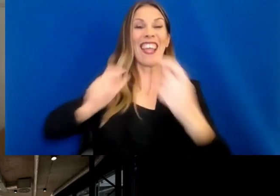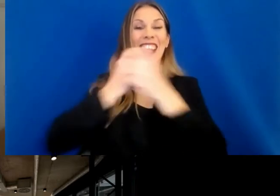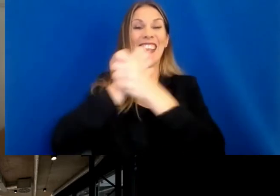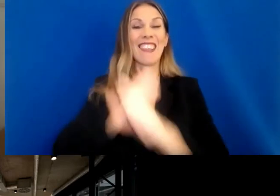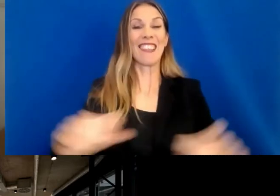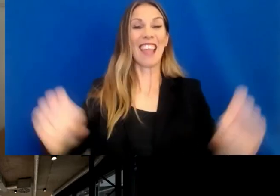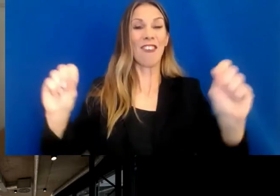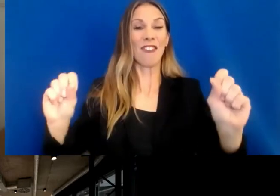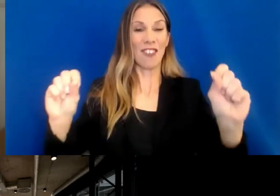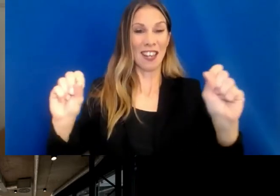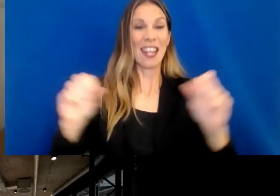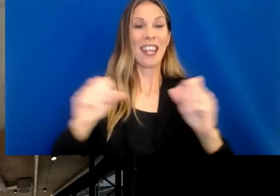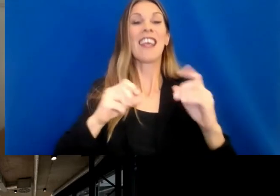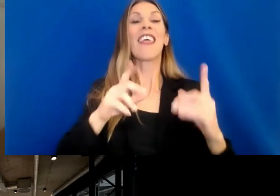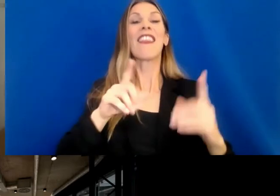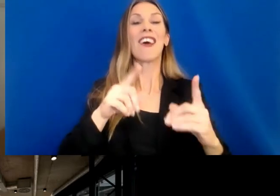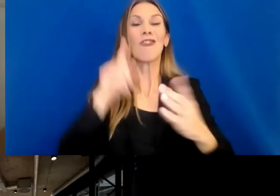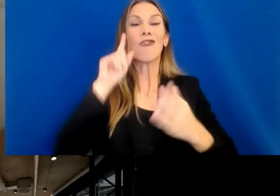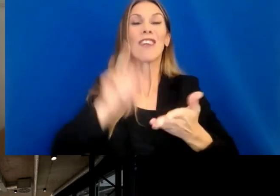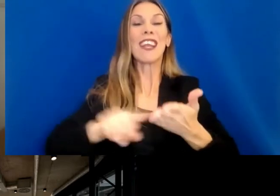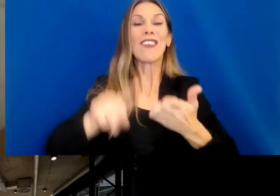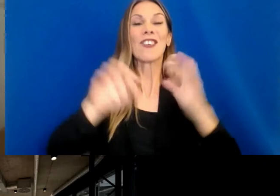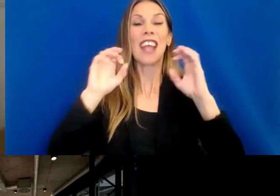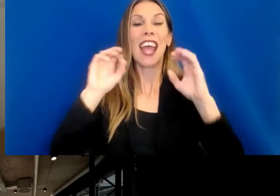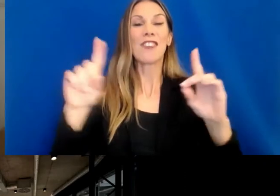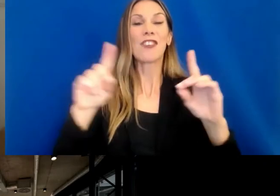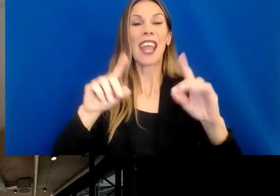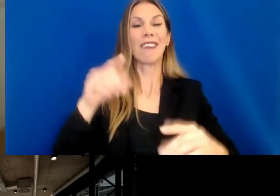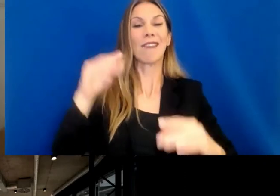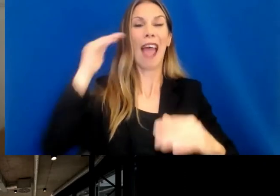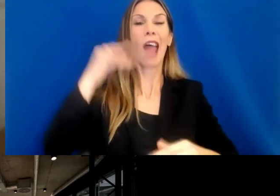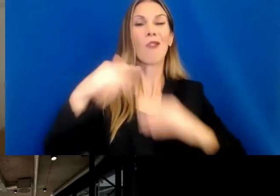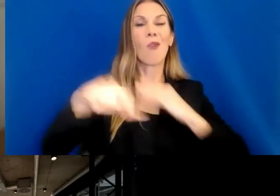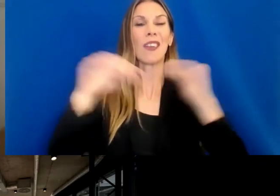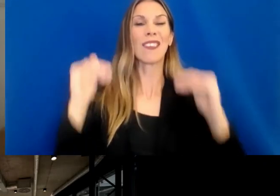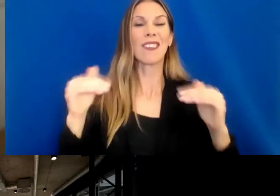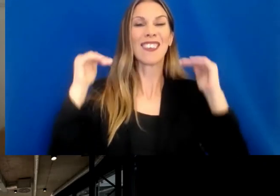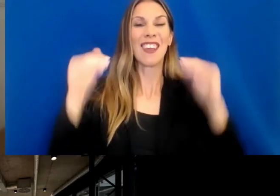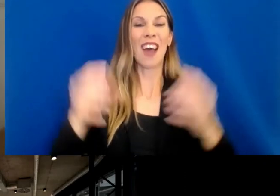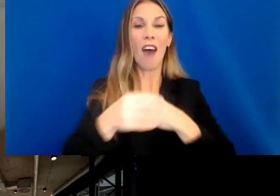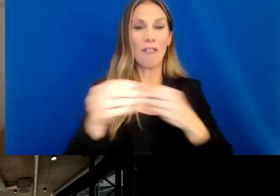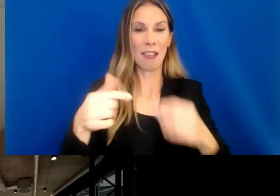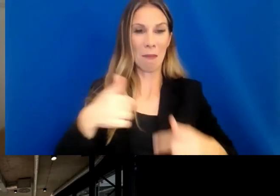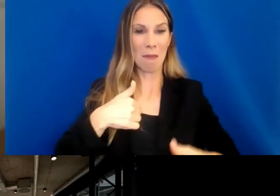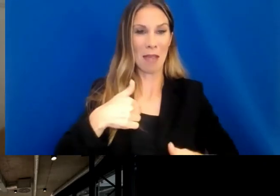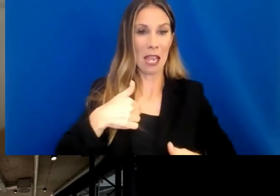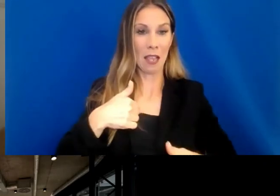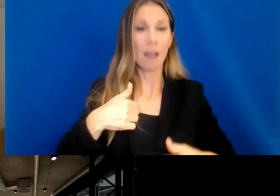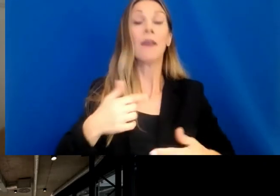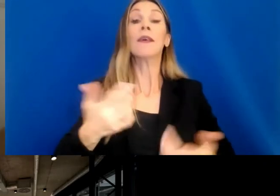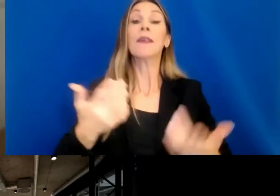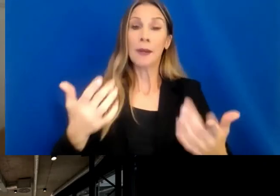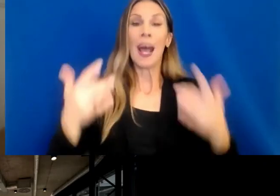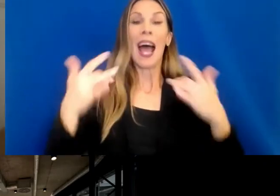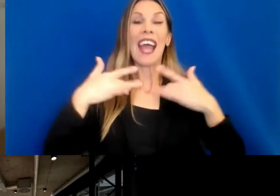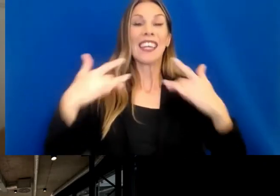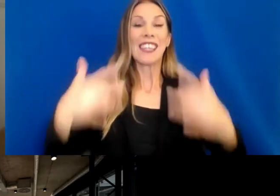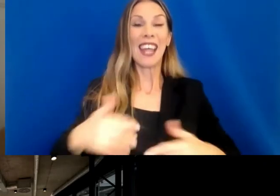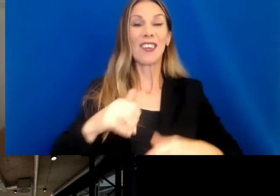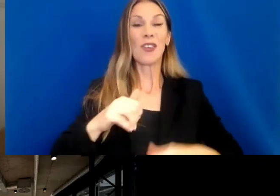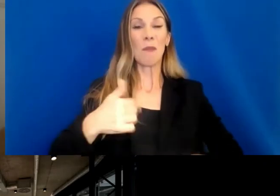Research Association headquarters, although sometimes on a floor by myself.